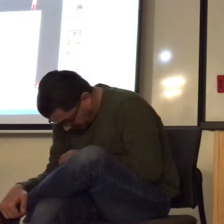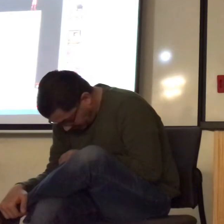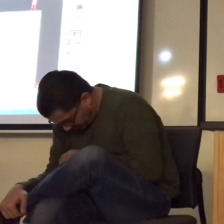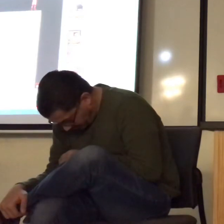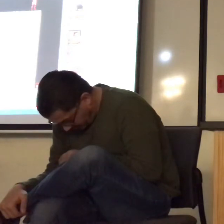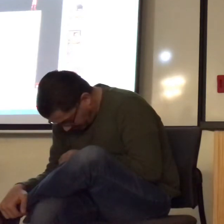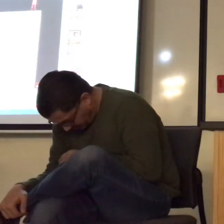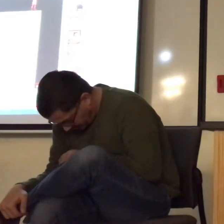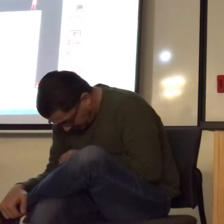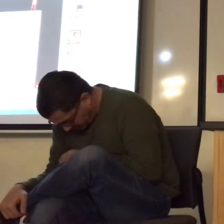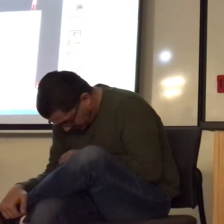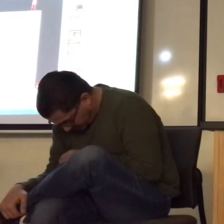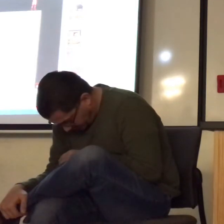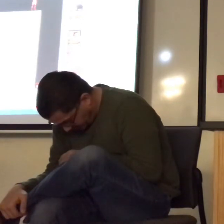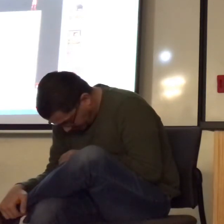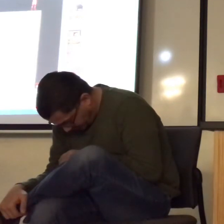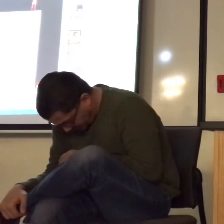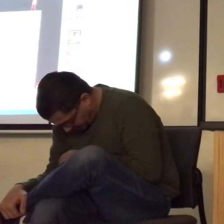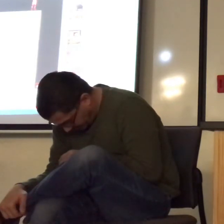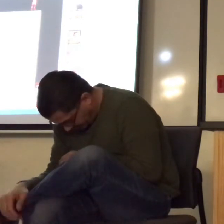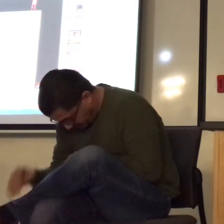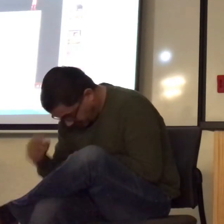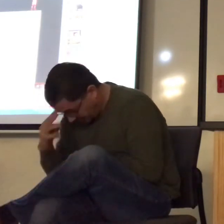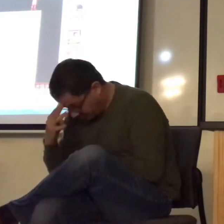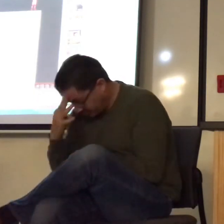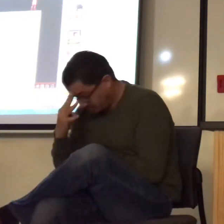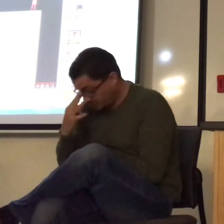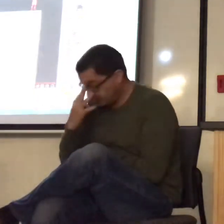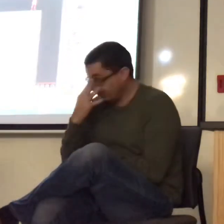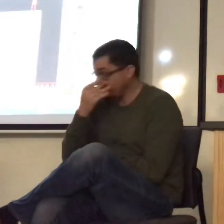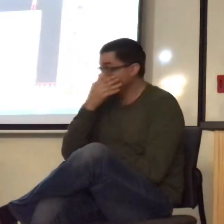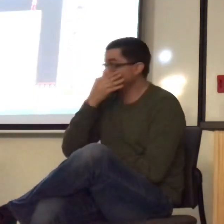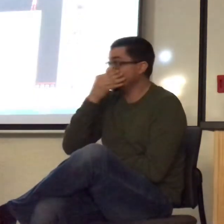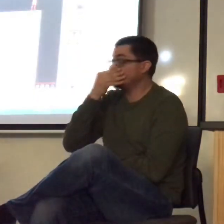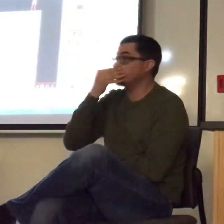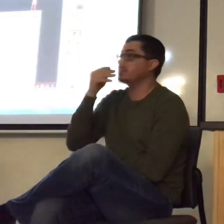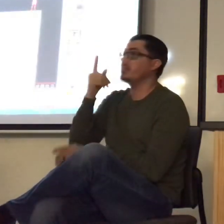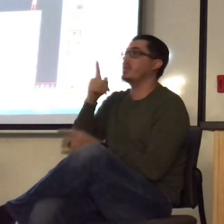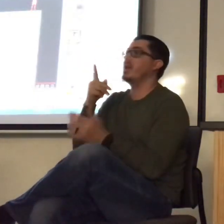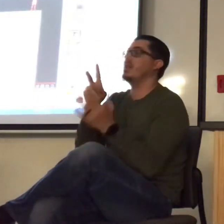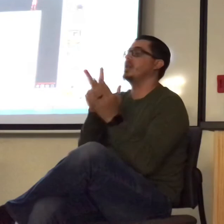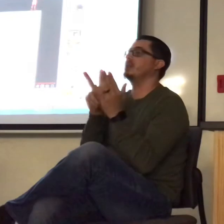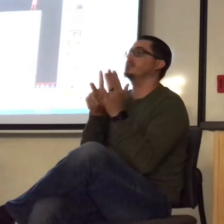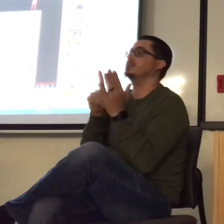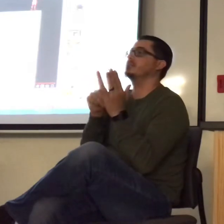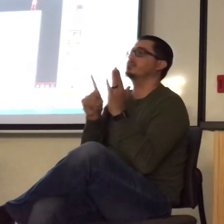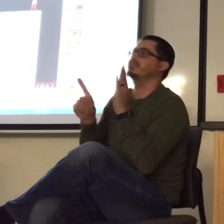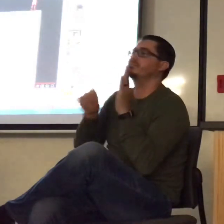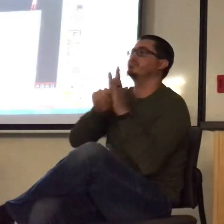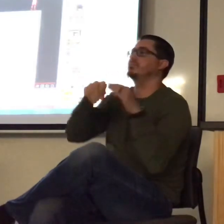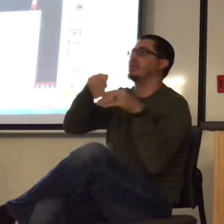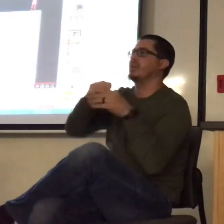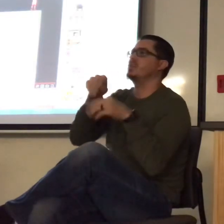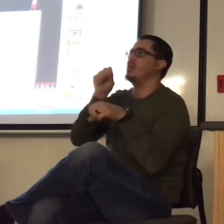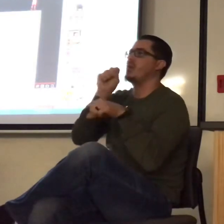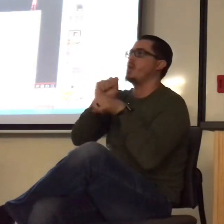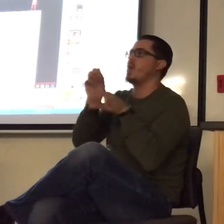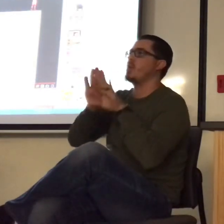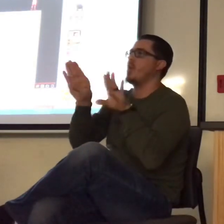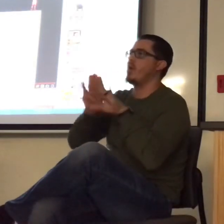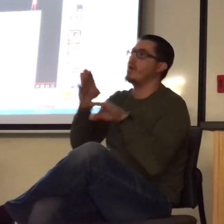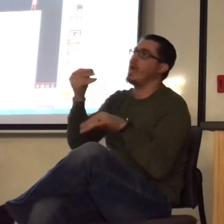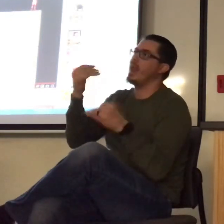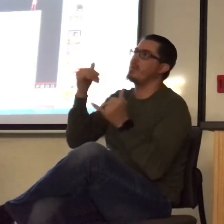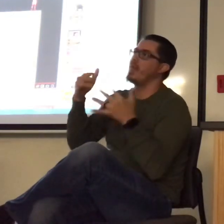saving a ball from going out of bounds. And I jammed it into a rock wall. Oh. Yeah. Yeah, that'll do it. Yeah. Sorry to hear that. And I played football.